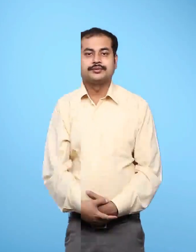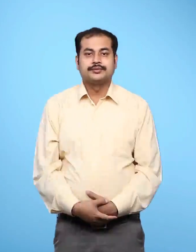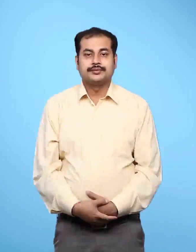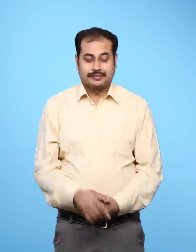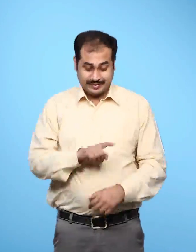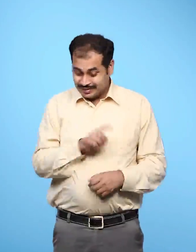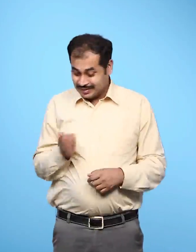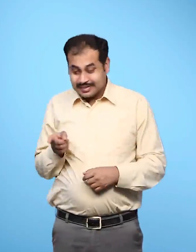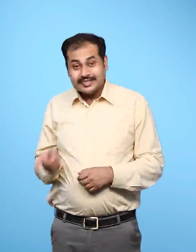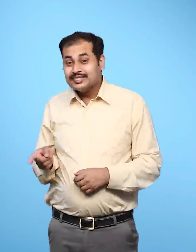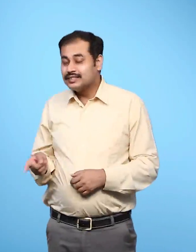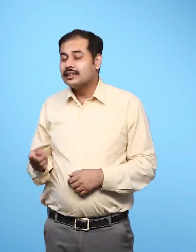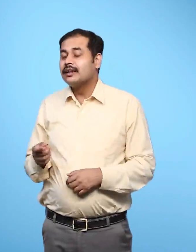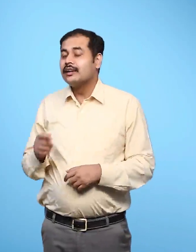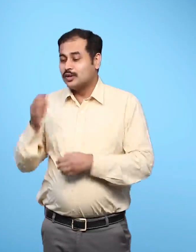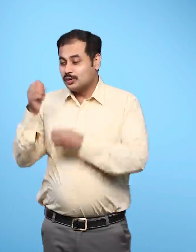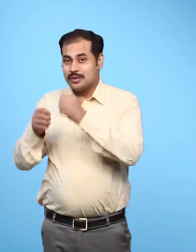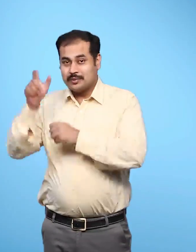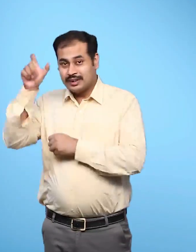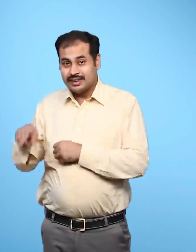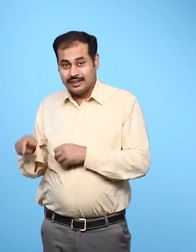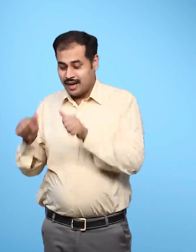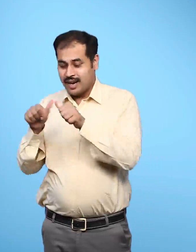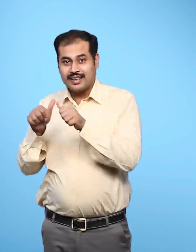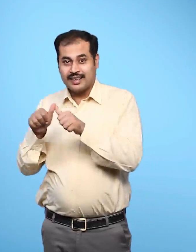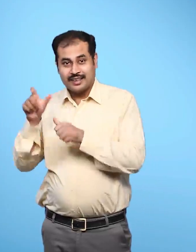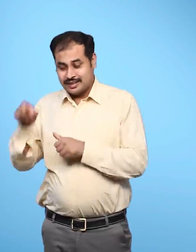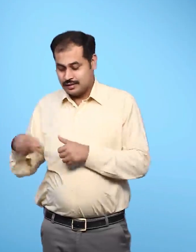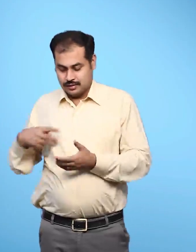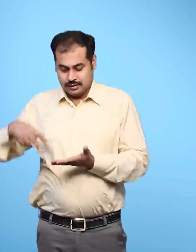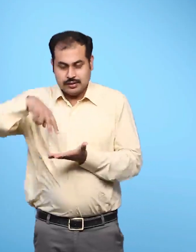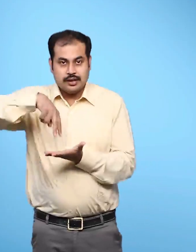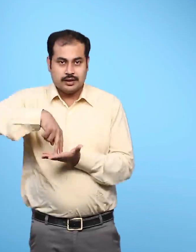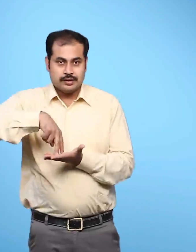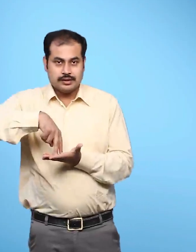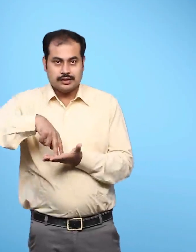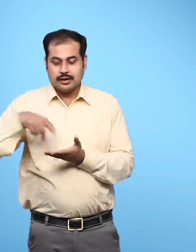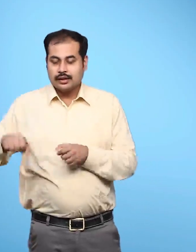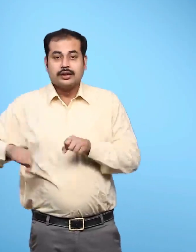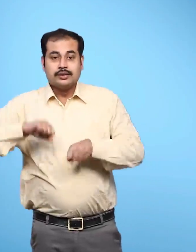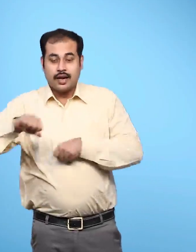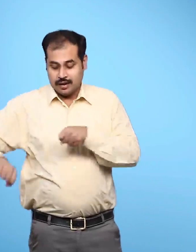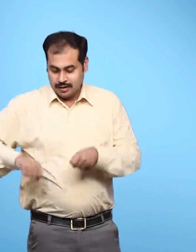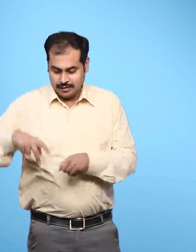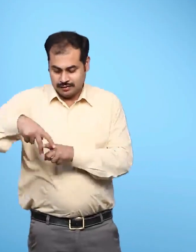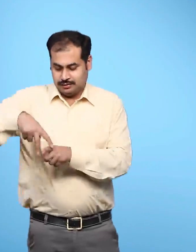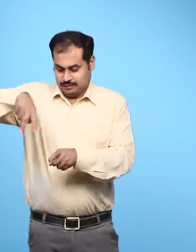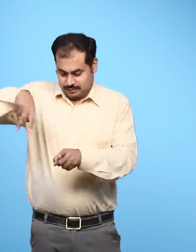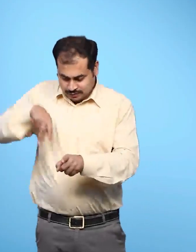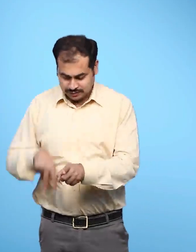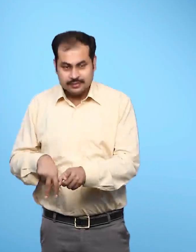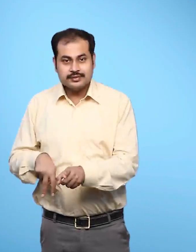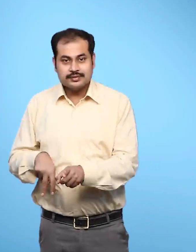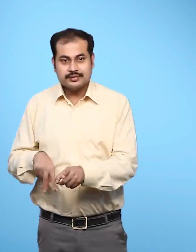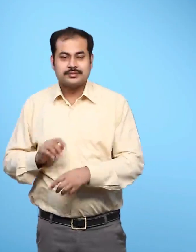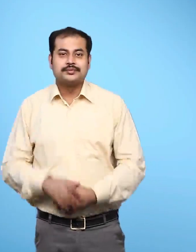The milkman and his bicycle are also visible in the picture. Question 7.